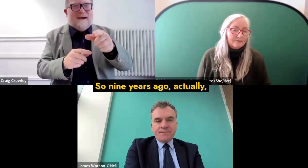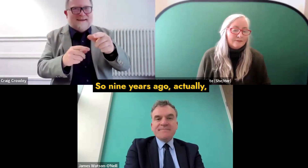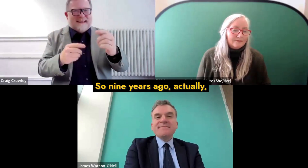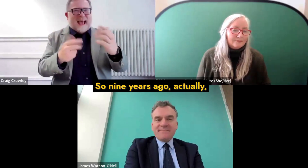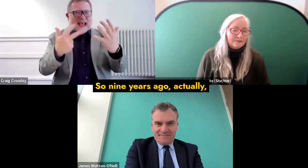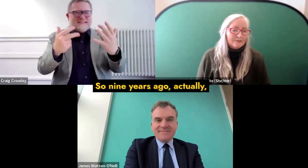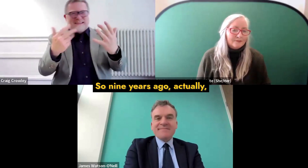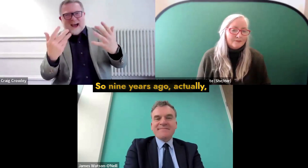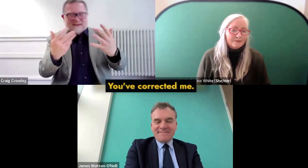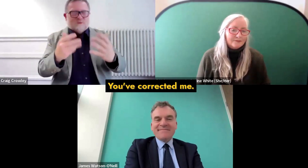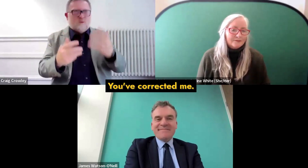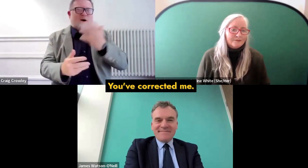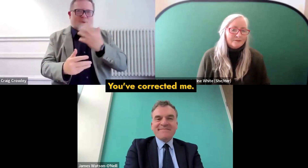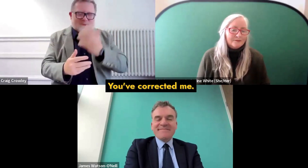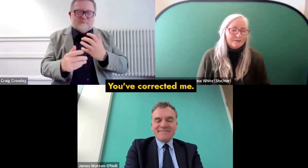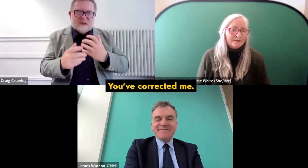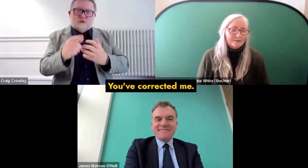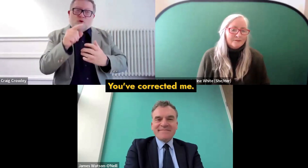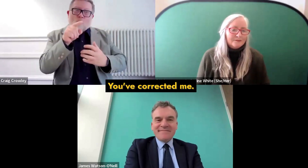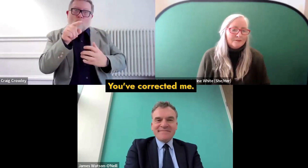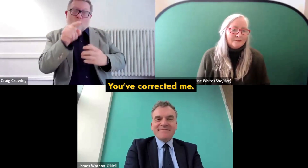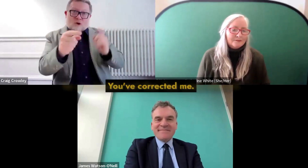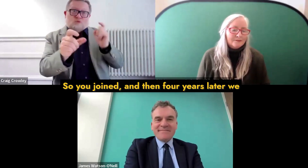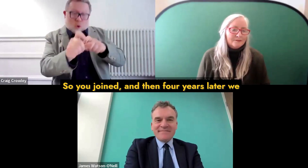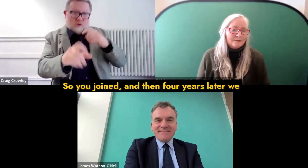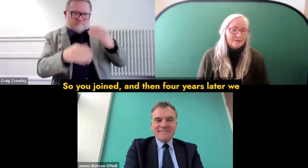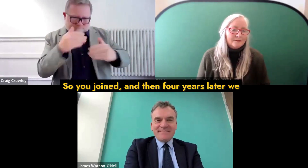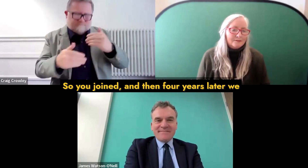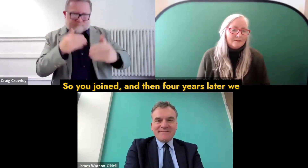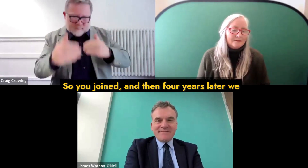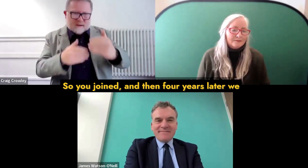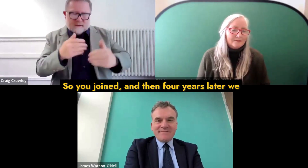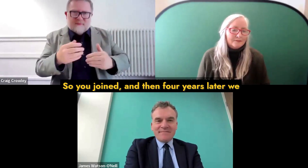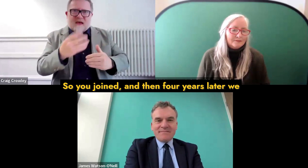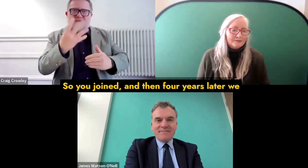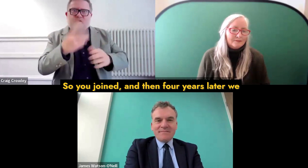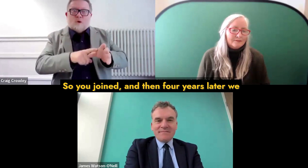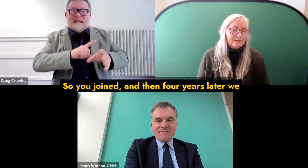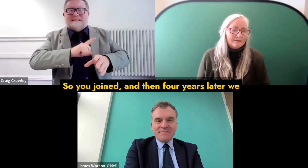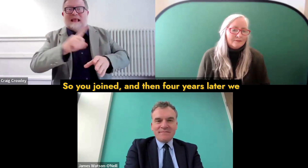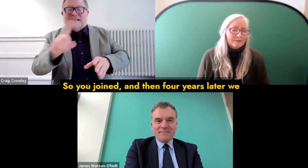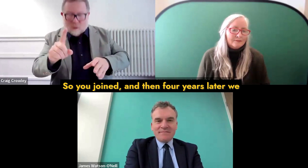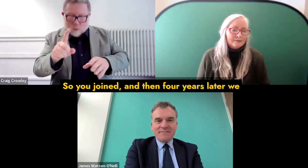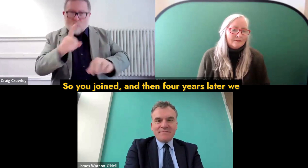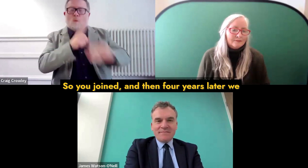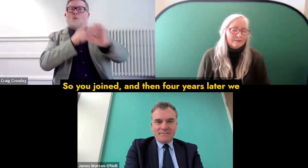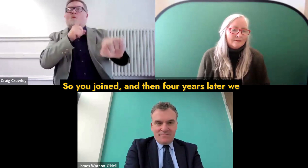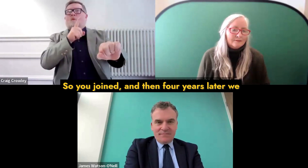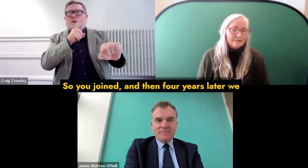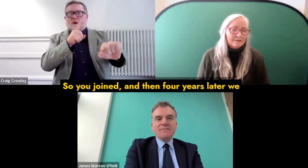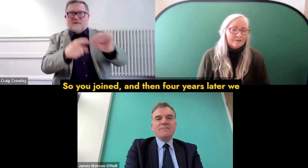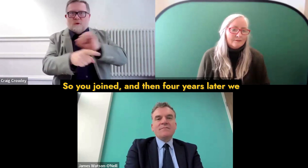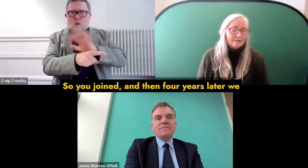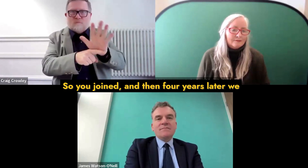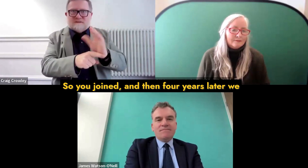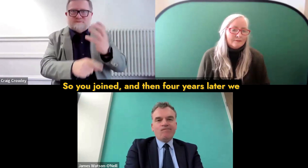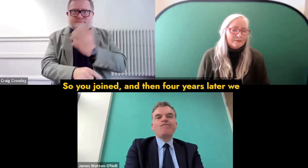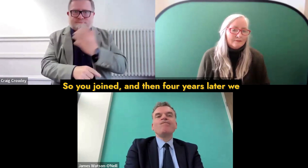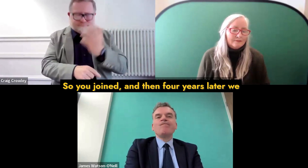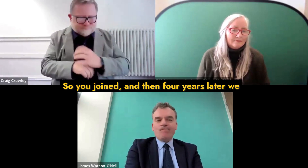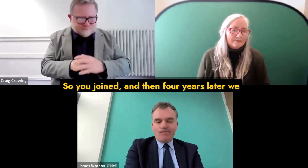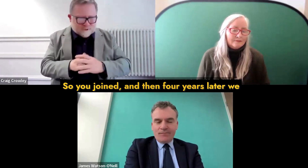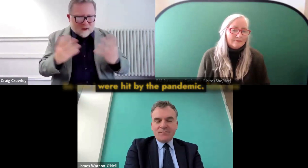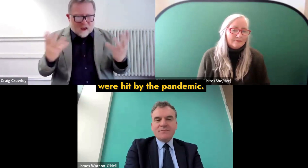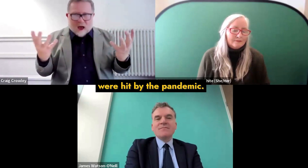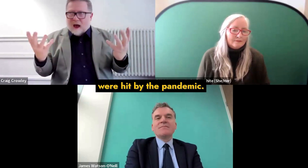So 9 years ago, actually, you've corrected me. So you joined, And then 4 years